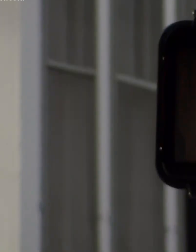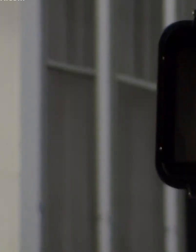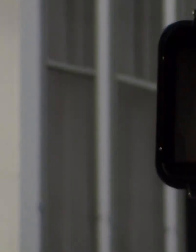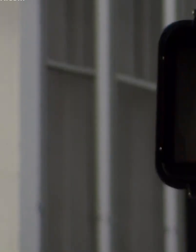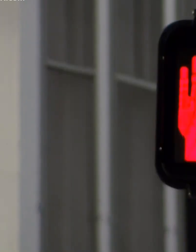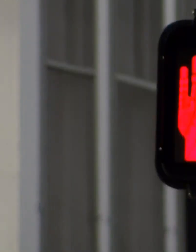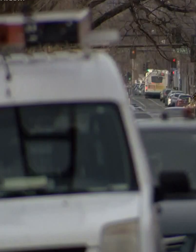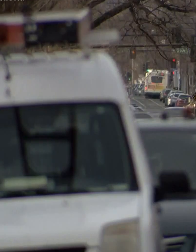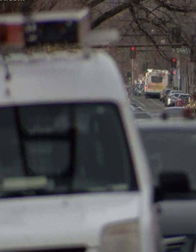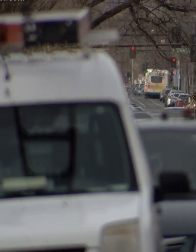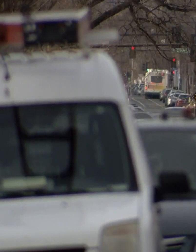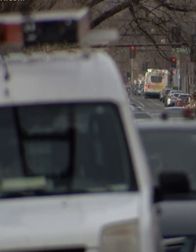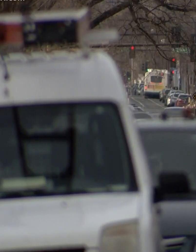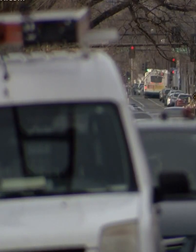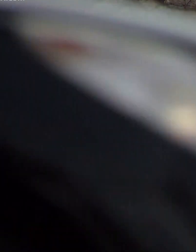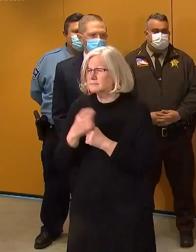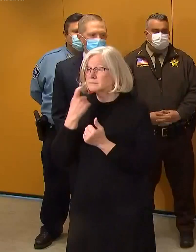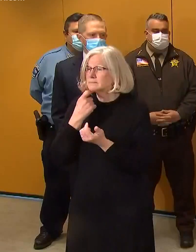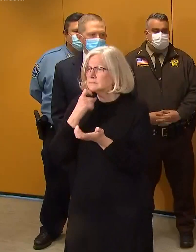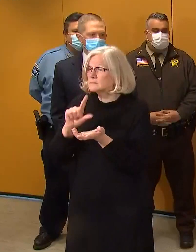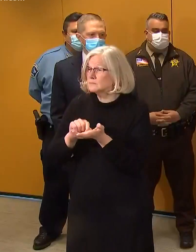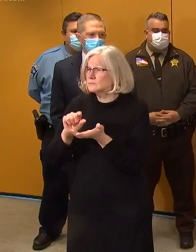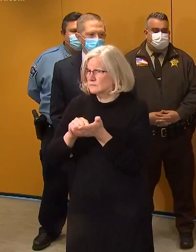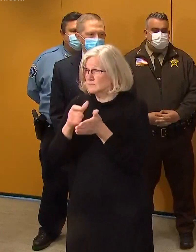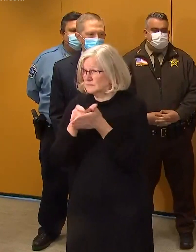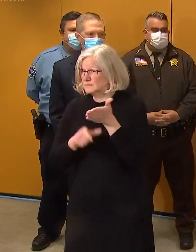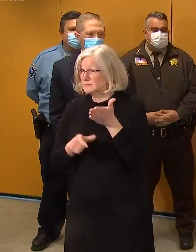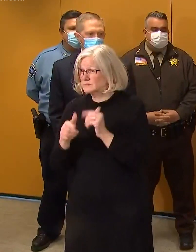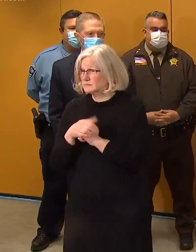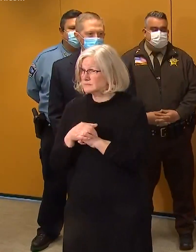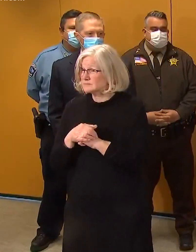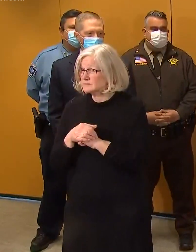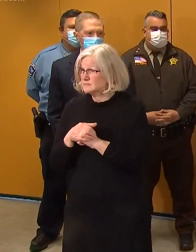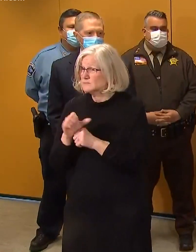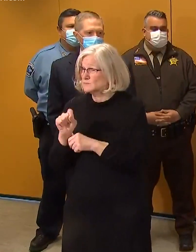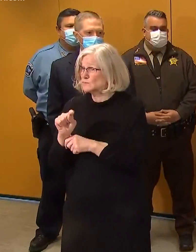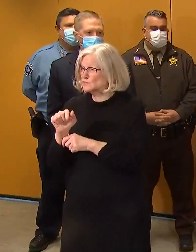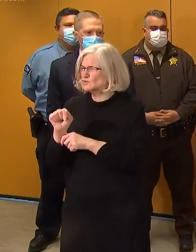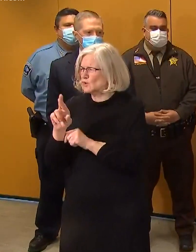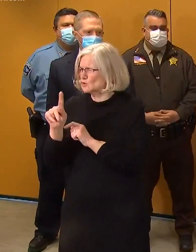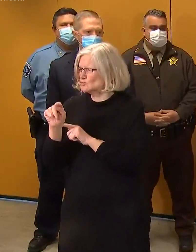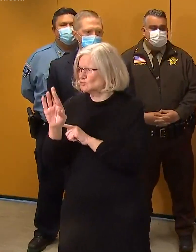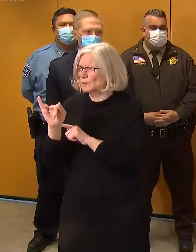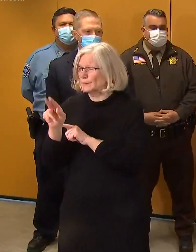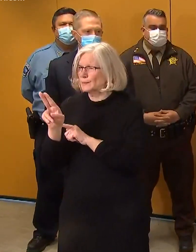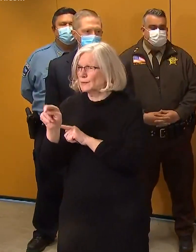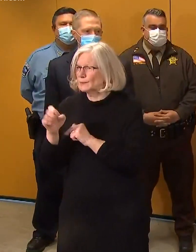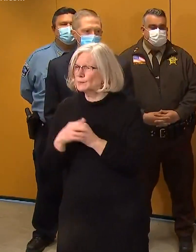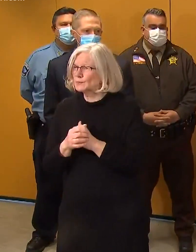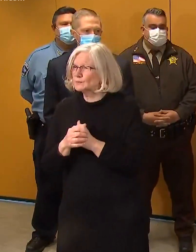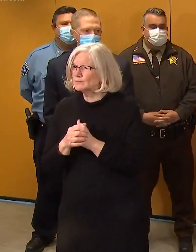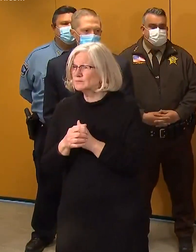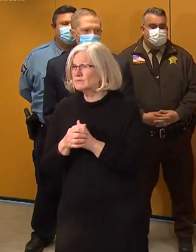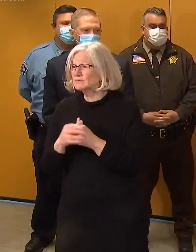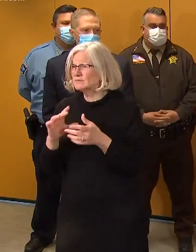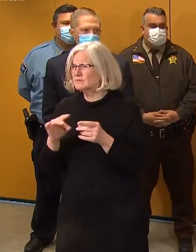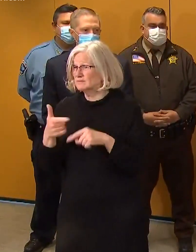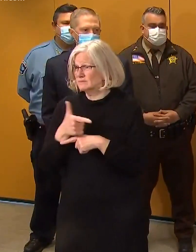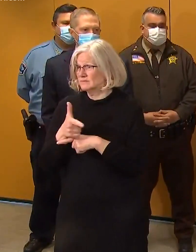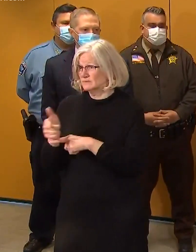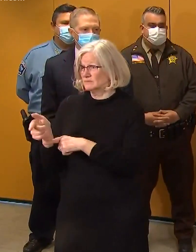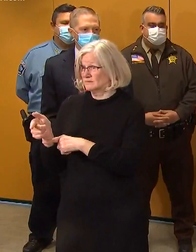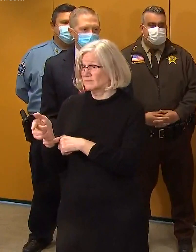and putting them on notice. Enough's enough. A stern warning coming from Minneapolis Police Chief Medaria Arradondo, joined by members